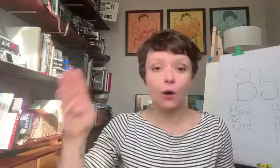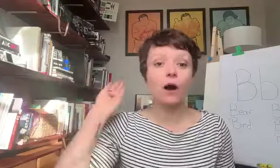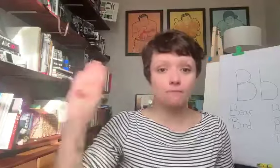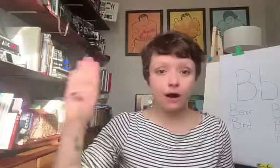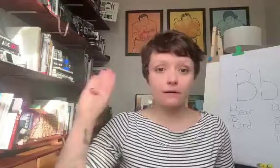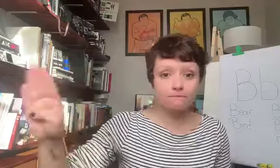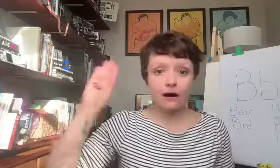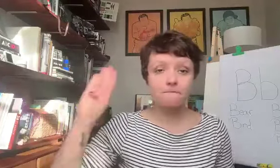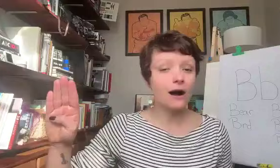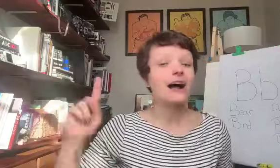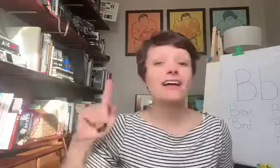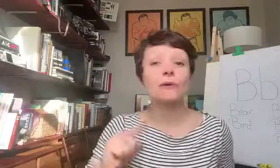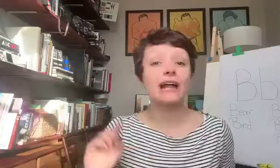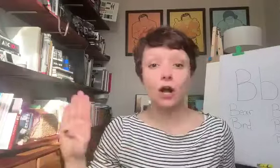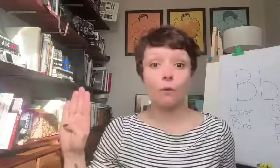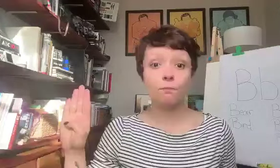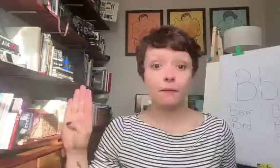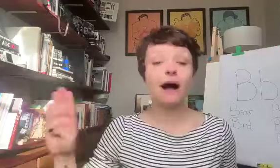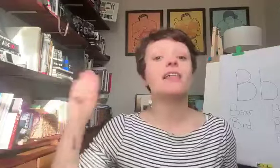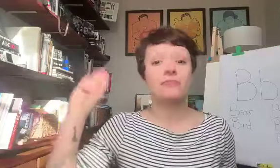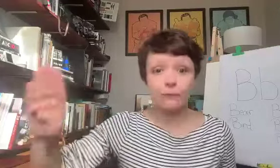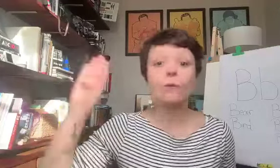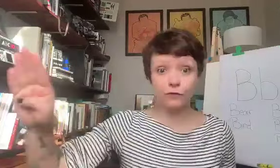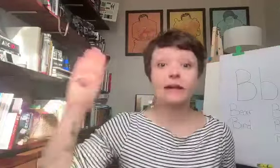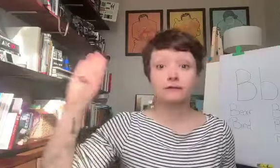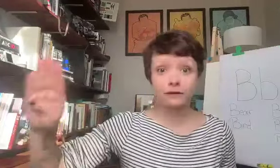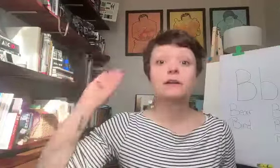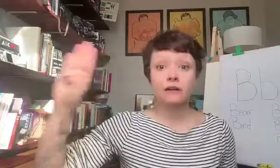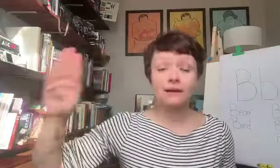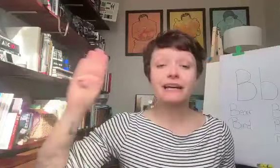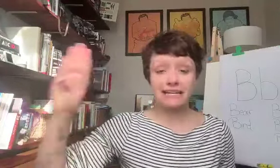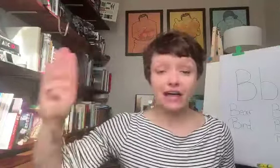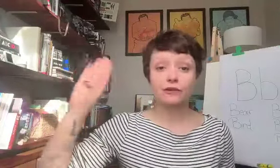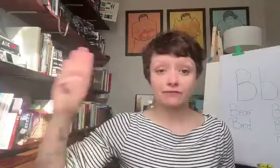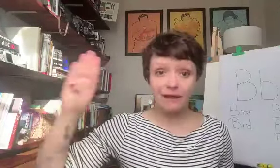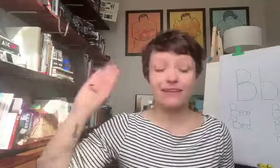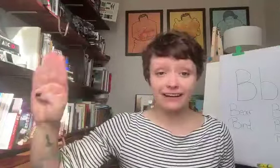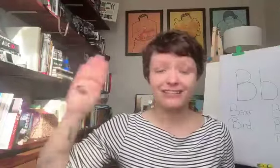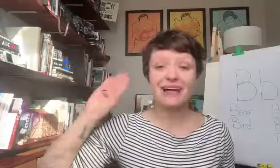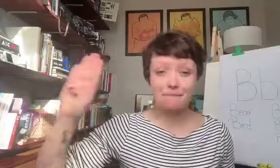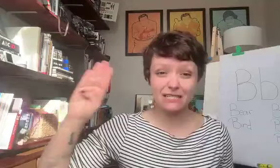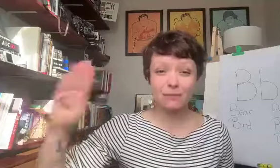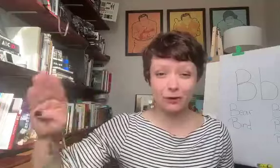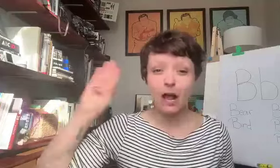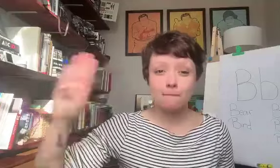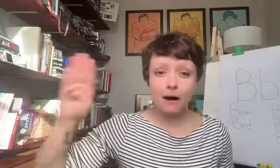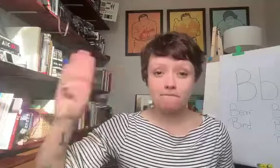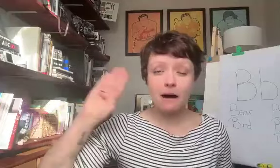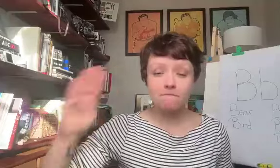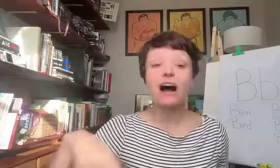go b b b. They will not go b b b. They will move it. Because that's how they made that connection, that muscle memory. B-b-b.